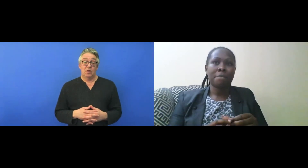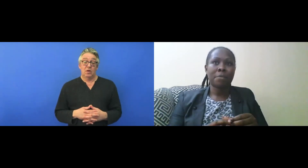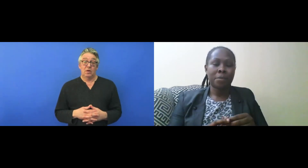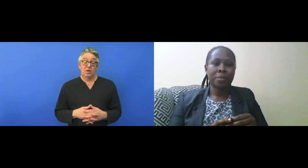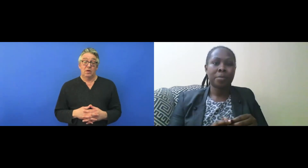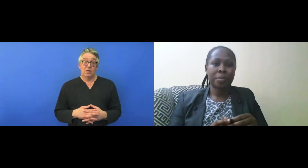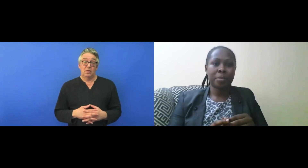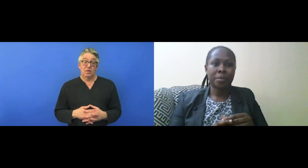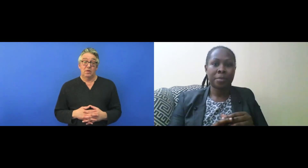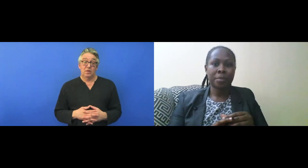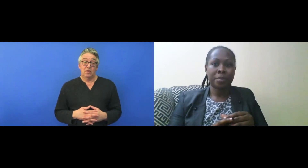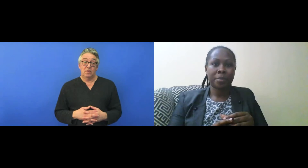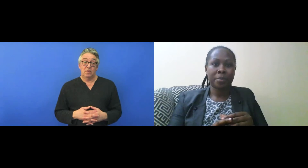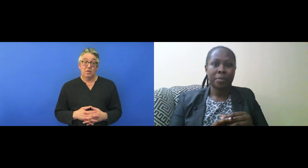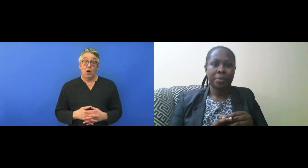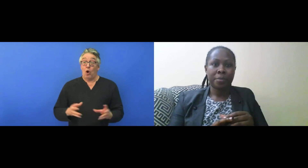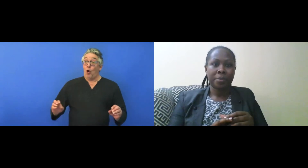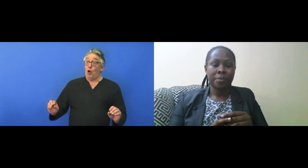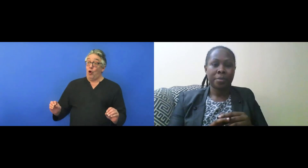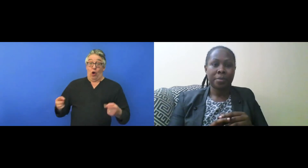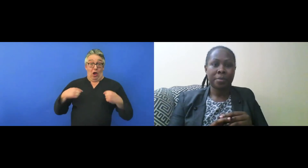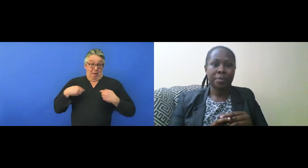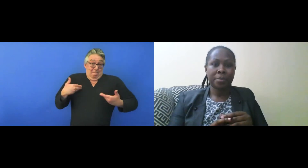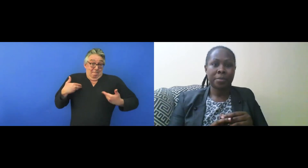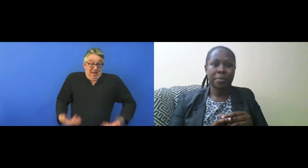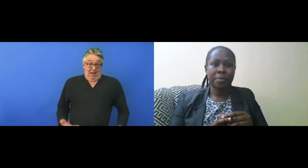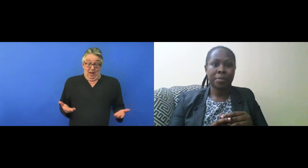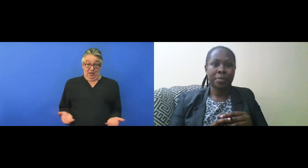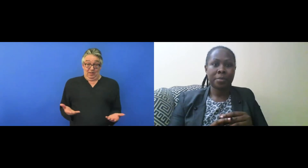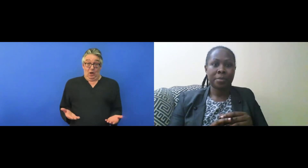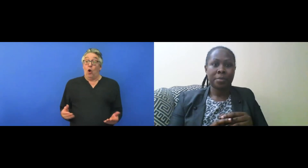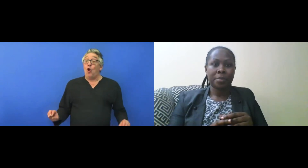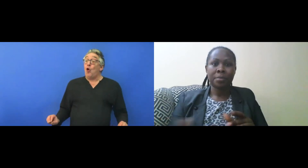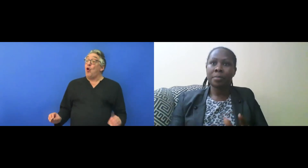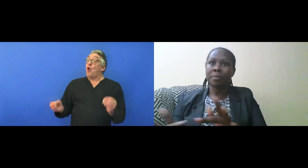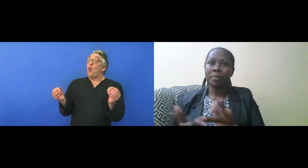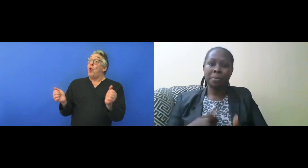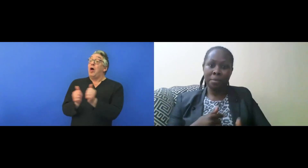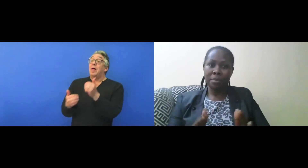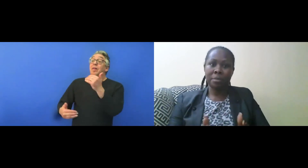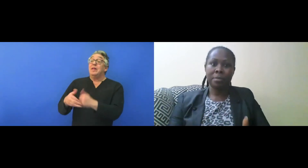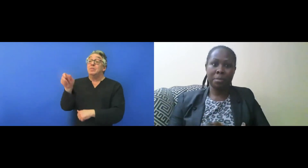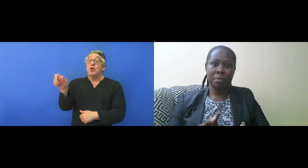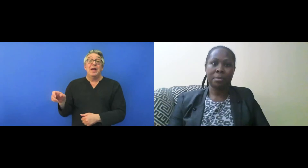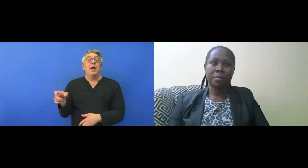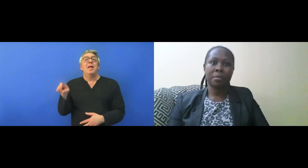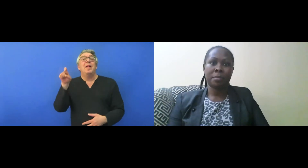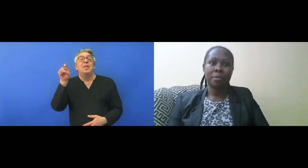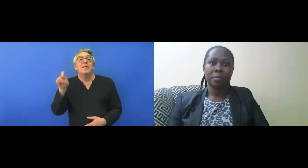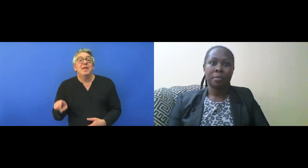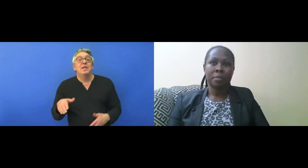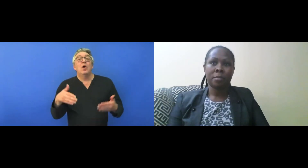people, youth with disability, just they need to advocate and campaign